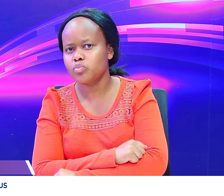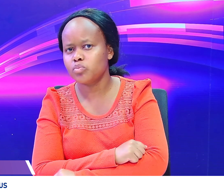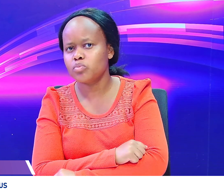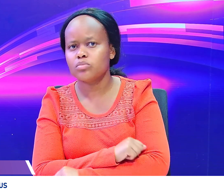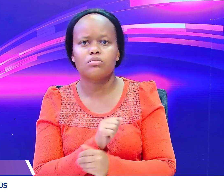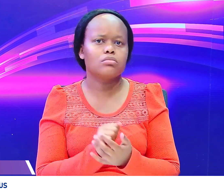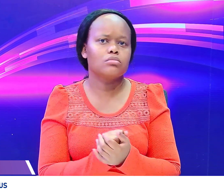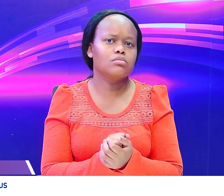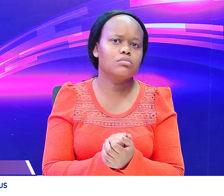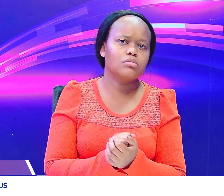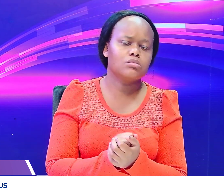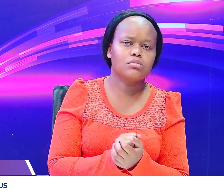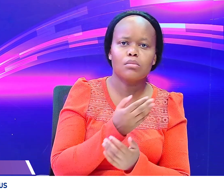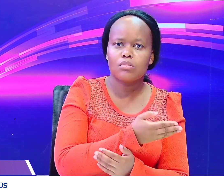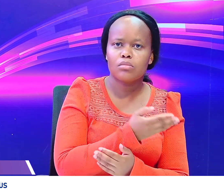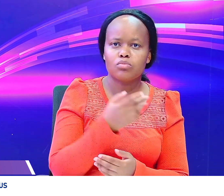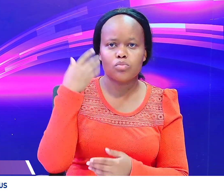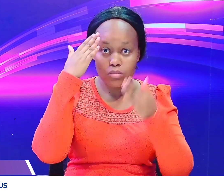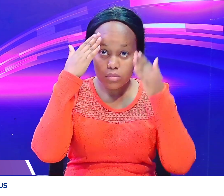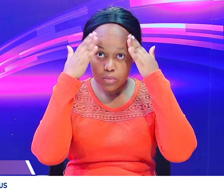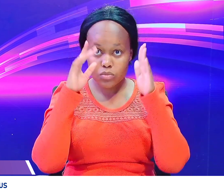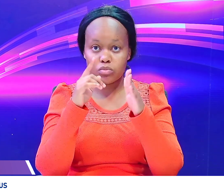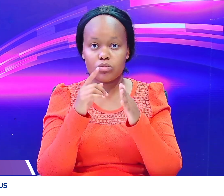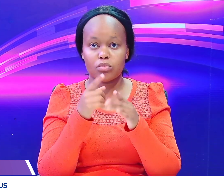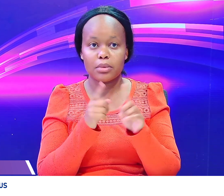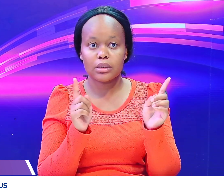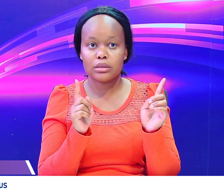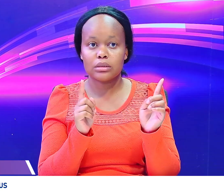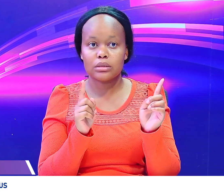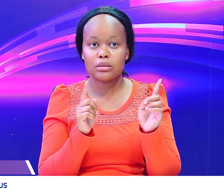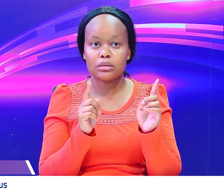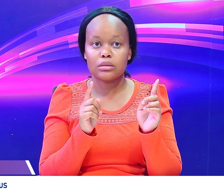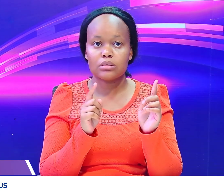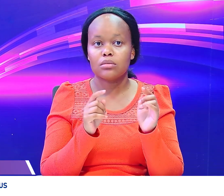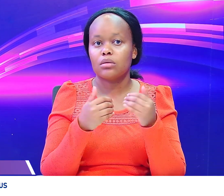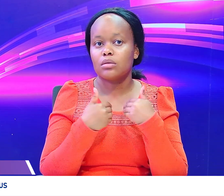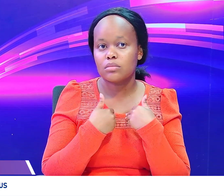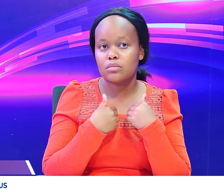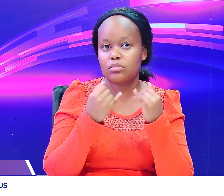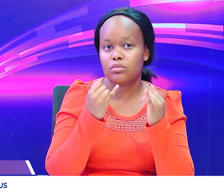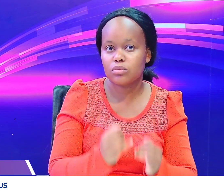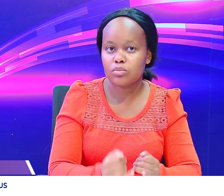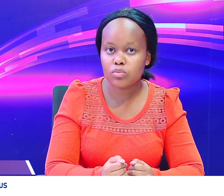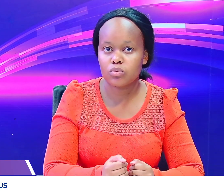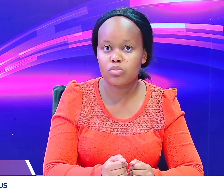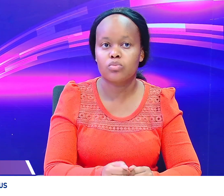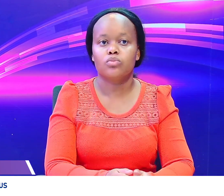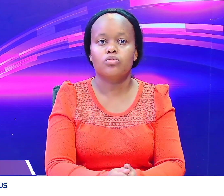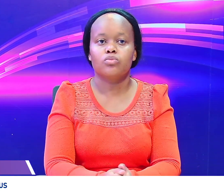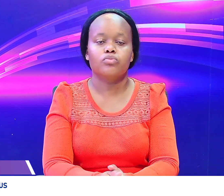in reporting. Challenges such as financial constraints, placement delays, and logistical issues at